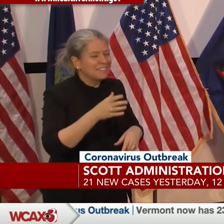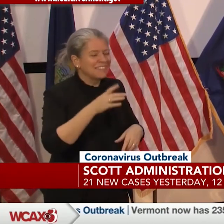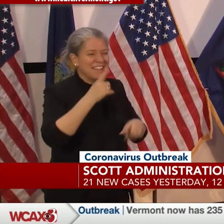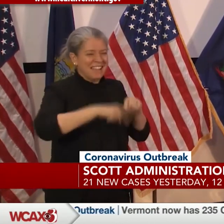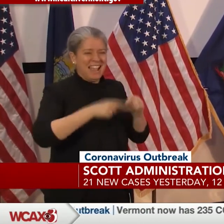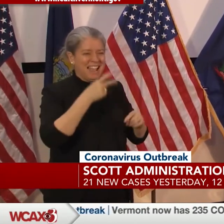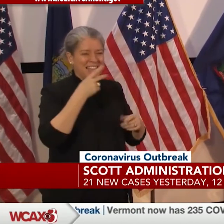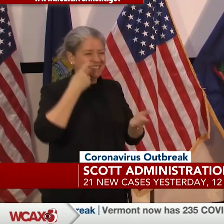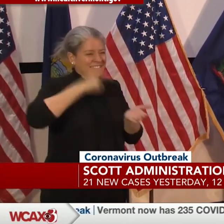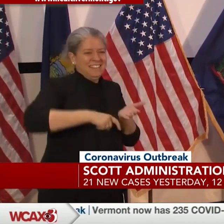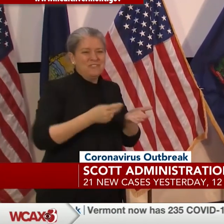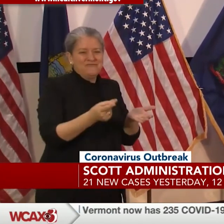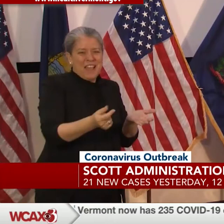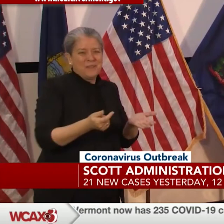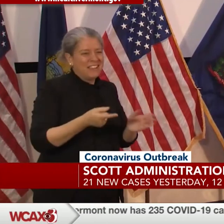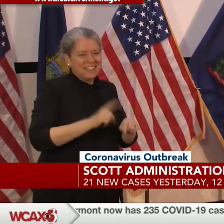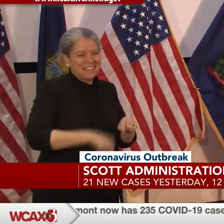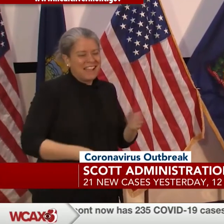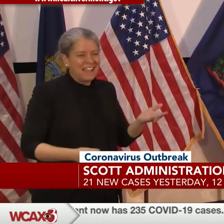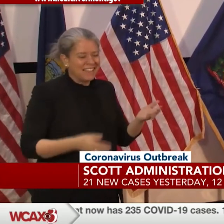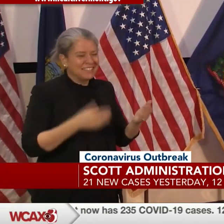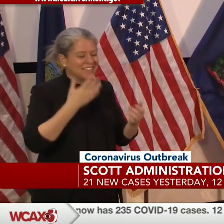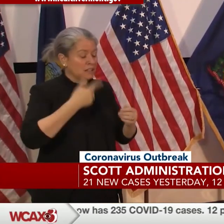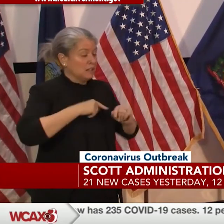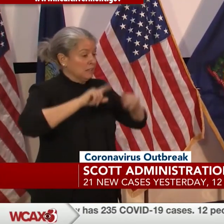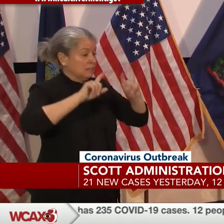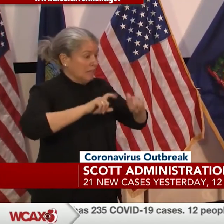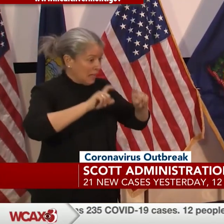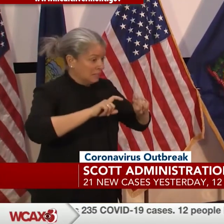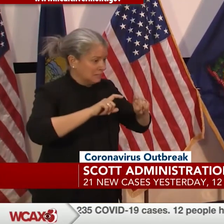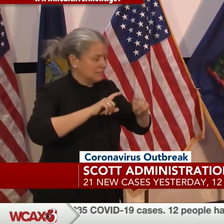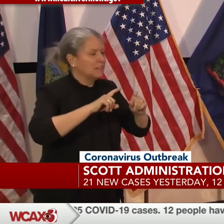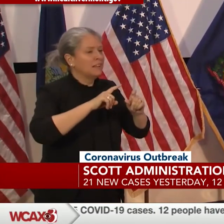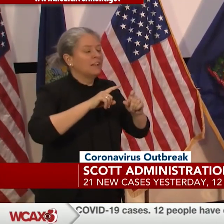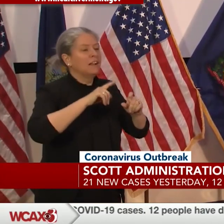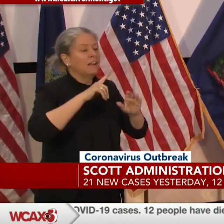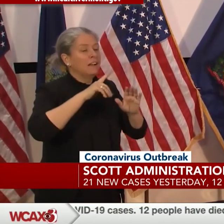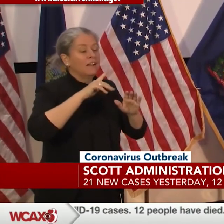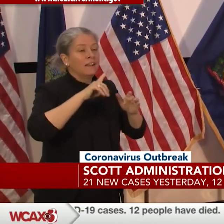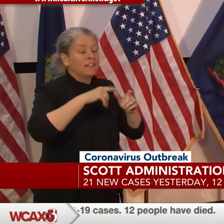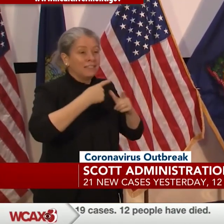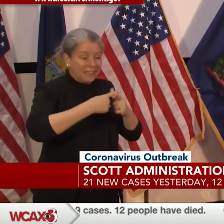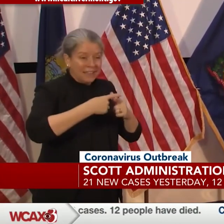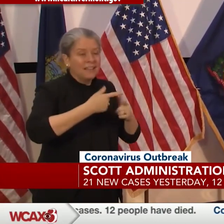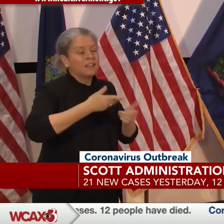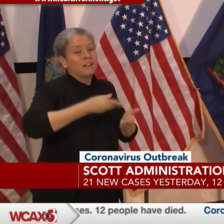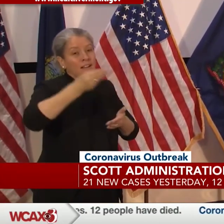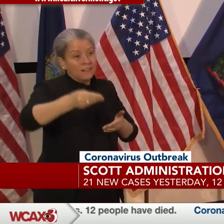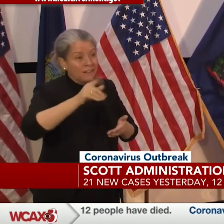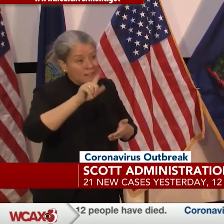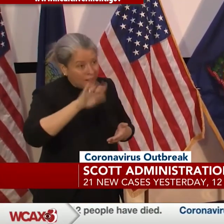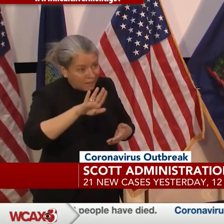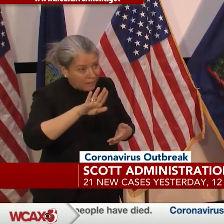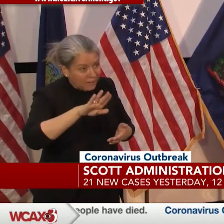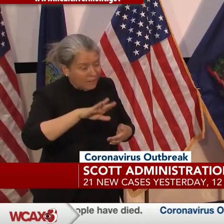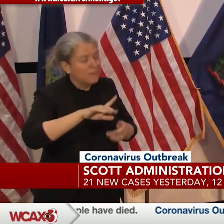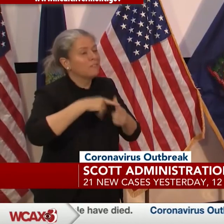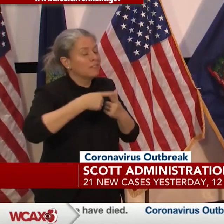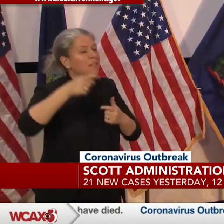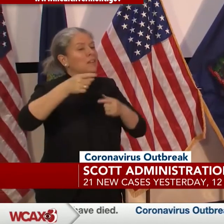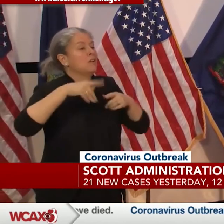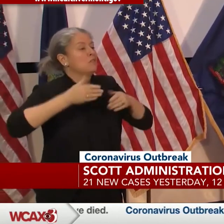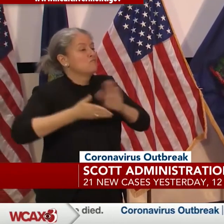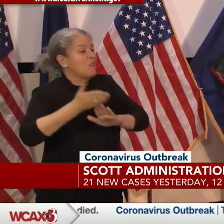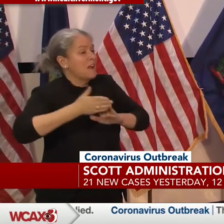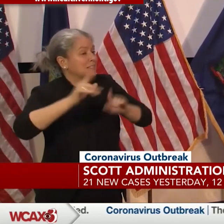instantaneous. It takes a bit of time in terms of extraction, then turning it over to the lab, and depending on whether